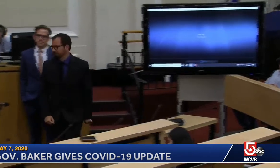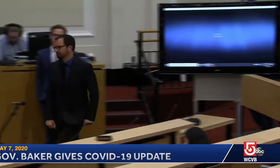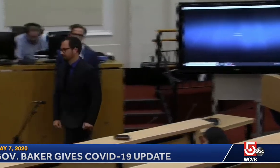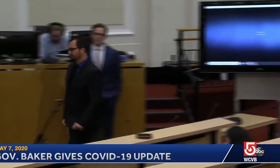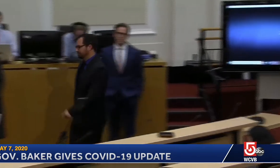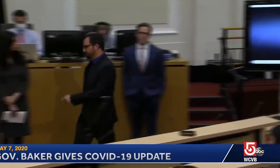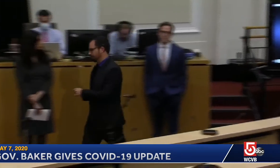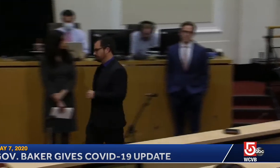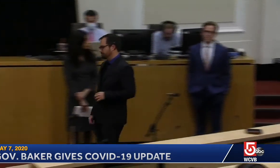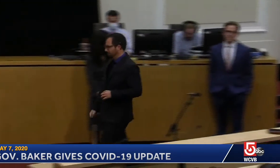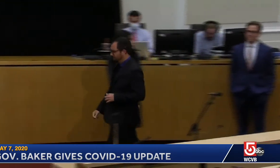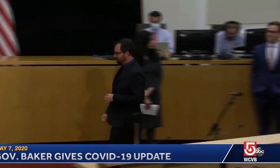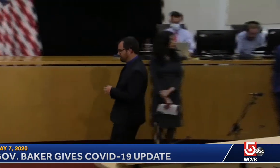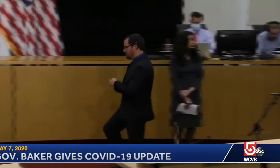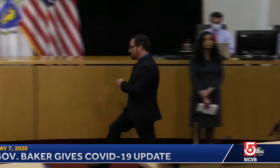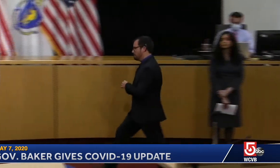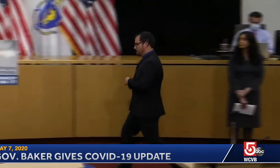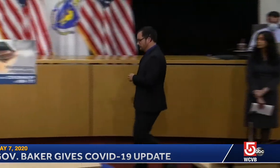Am I good?